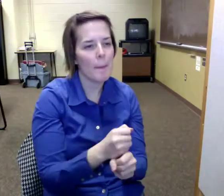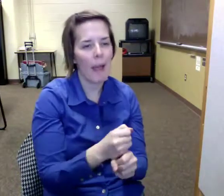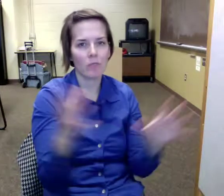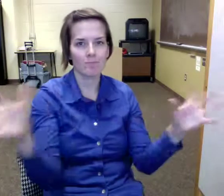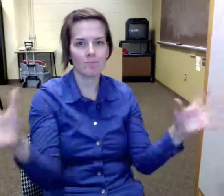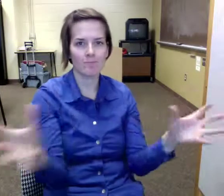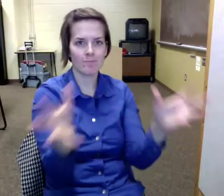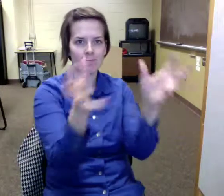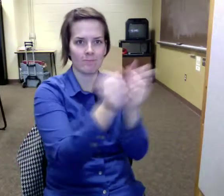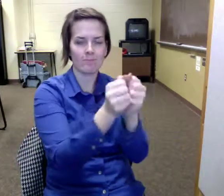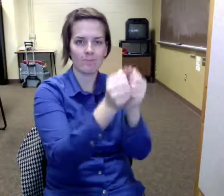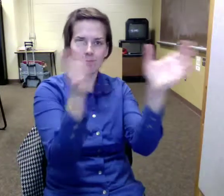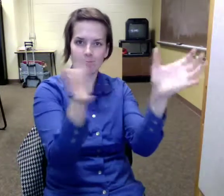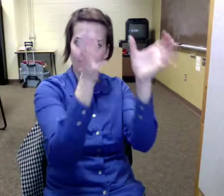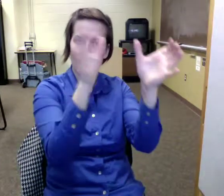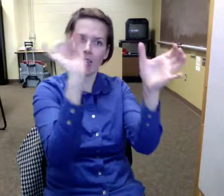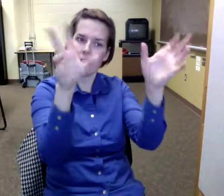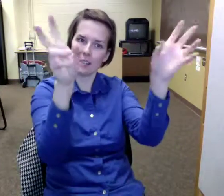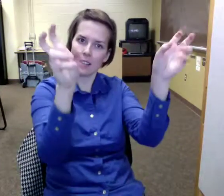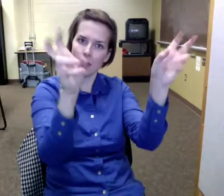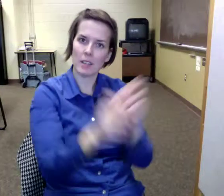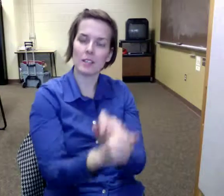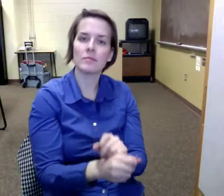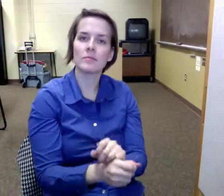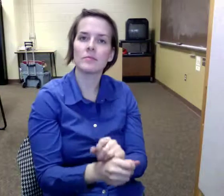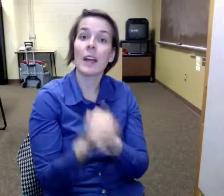next class session because I see that we're running out of time, but we will finish